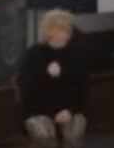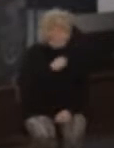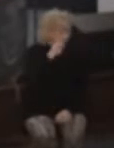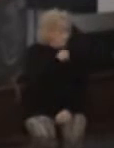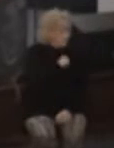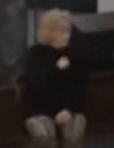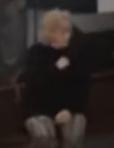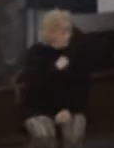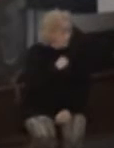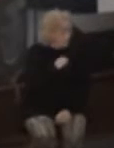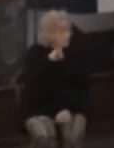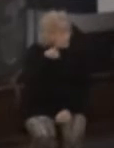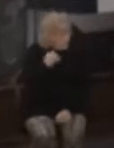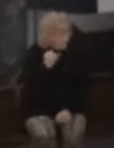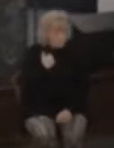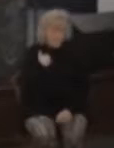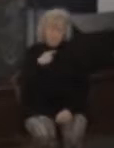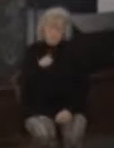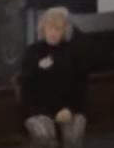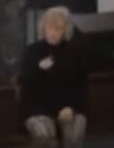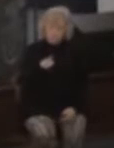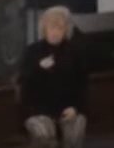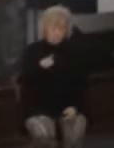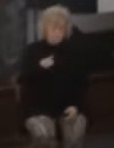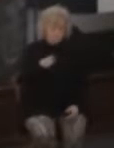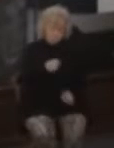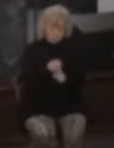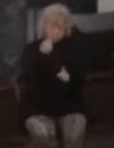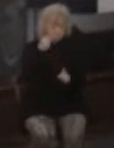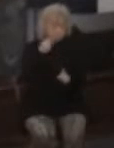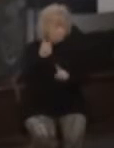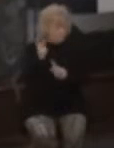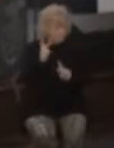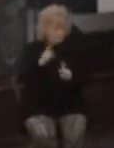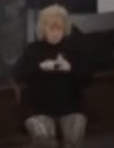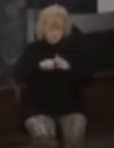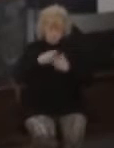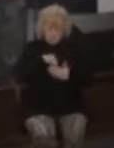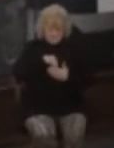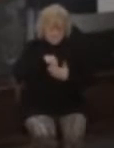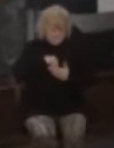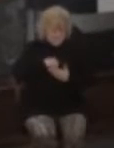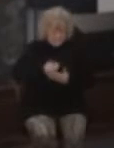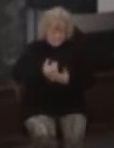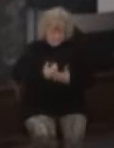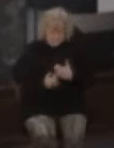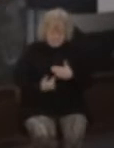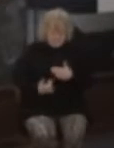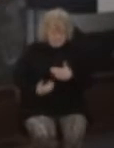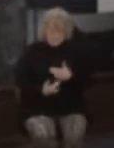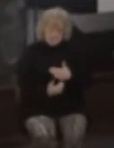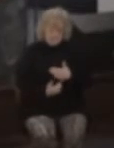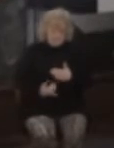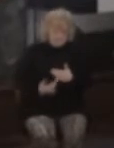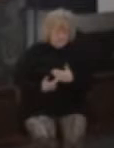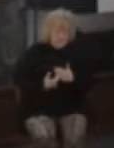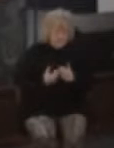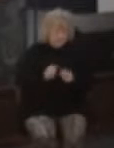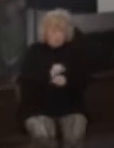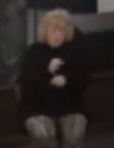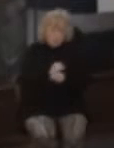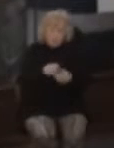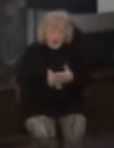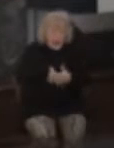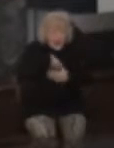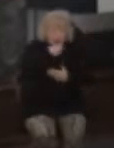Jealousy will eventually make you strike out at others. I mean, it starts on the inside, but it doesn't stay there. Jealousy will eventually work its way out. You